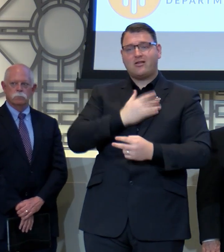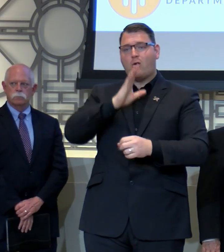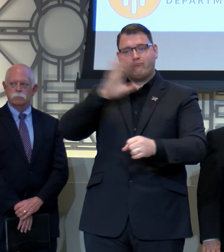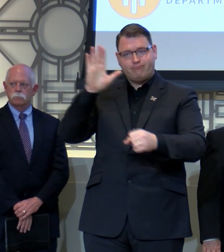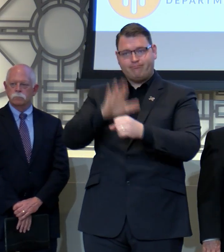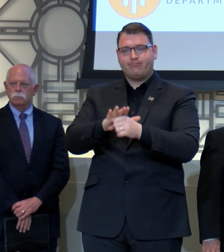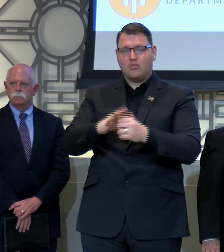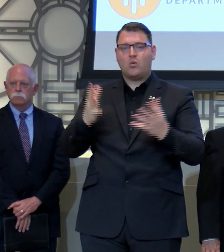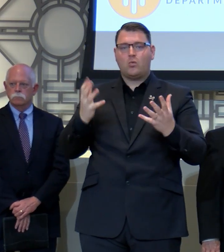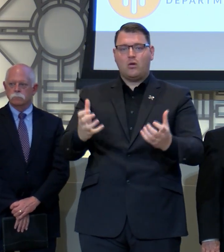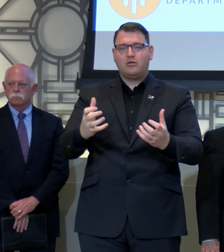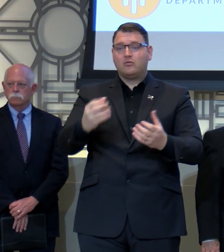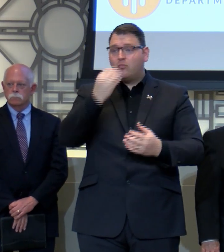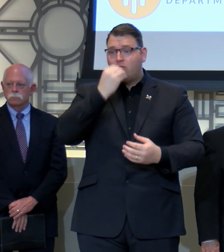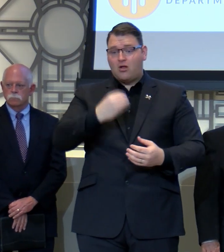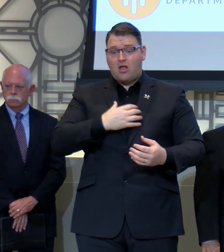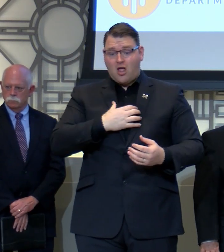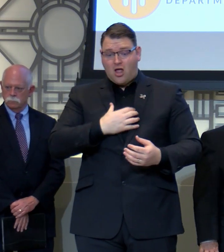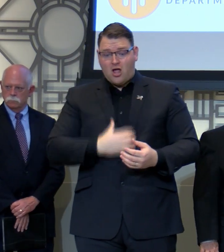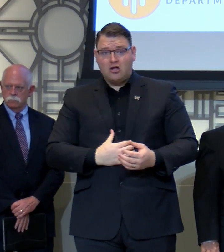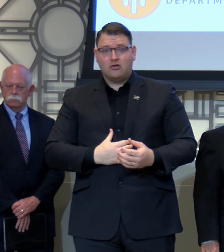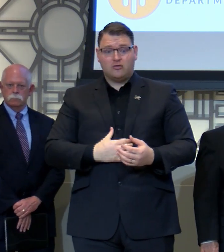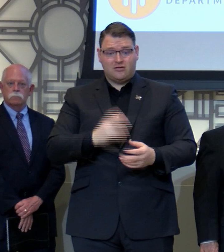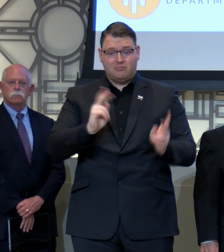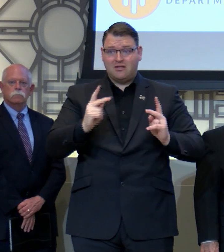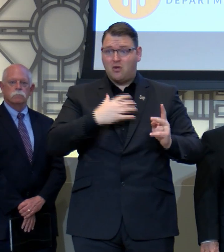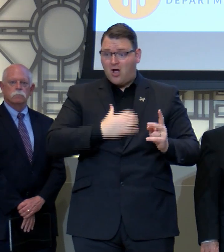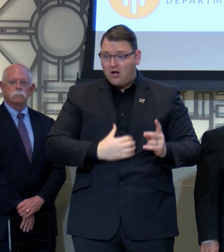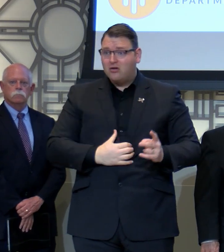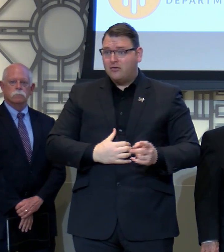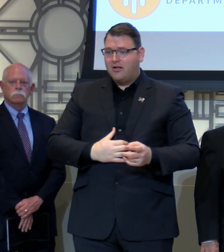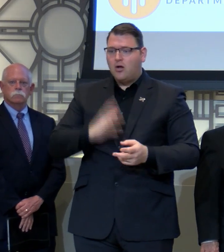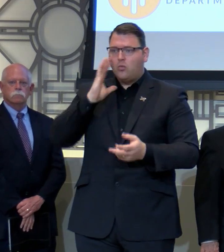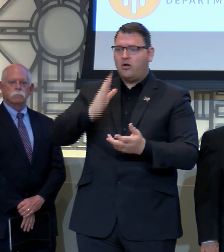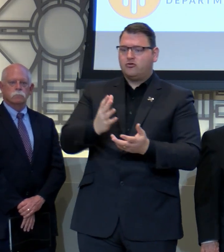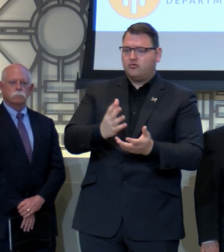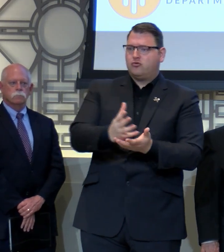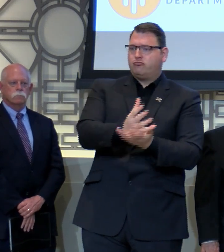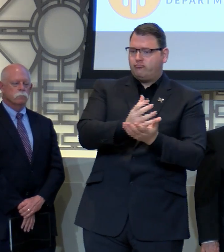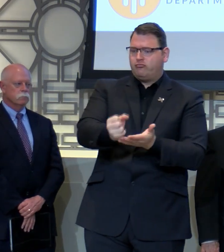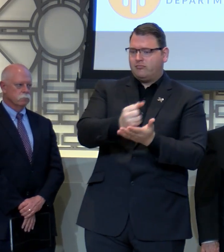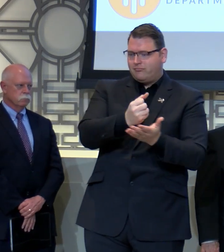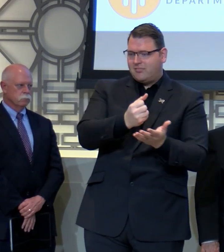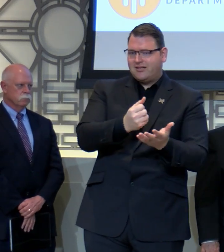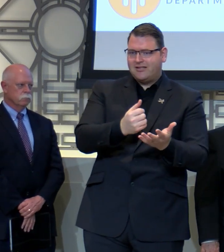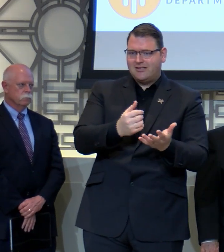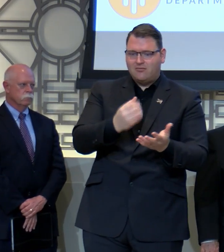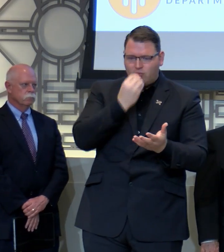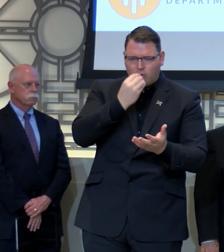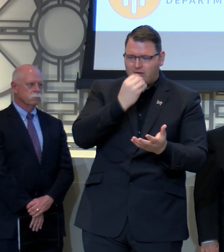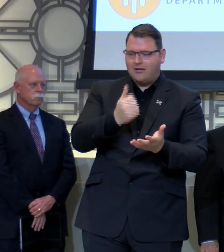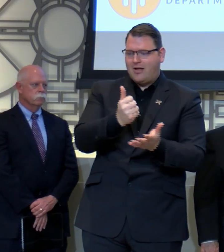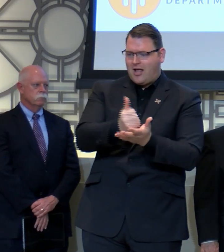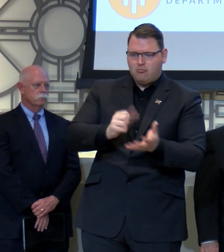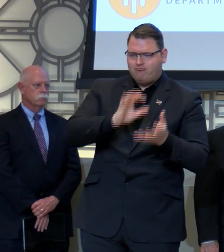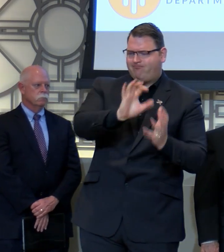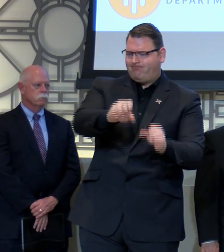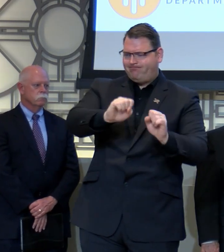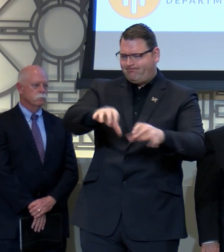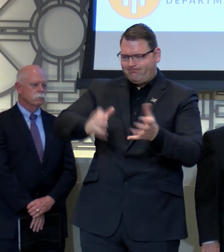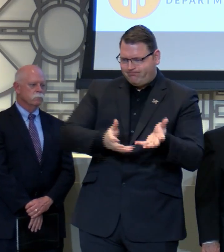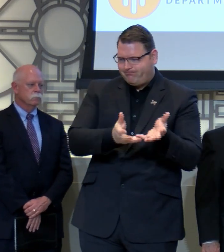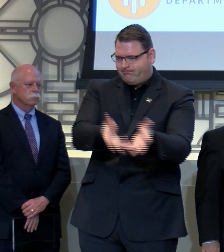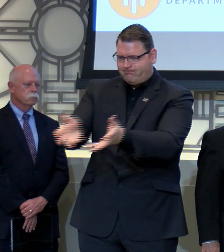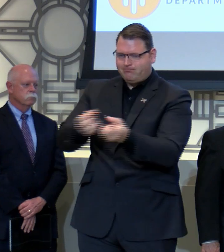Zero Hunger, Zero Waste program. I also want to thank all of our associates in our stores and in our warehouse, as well as our